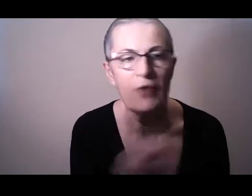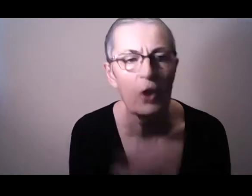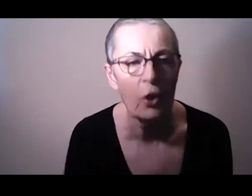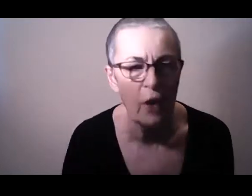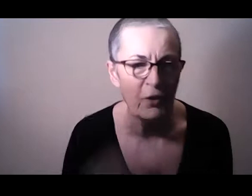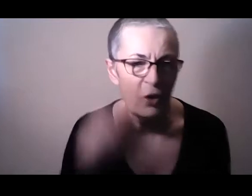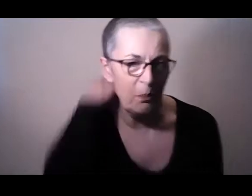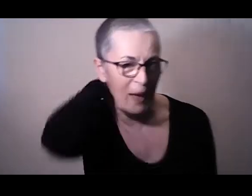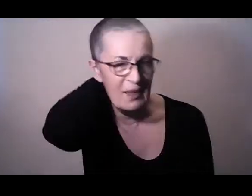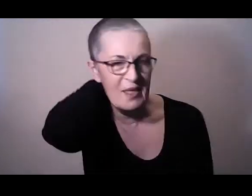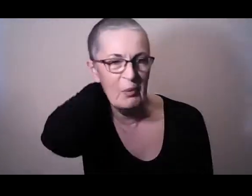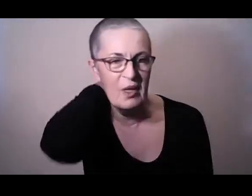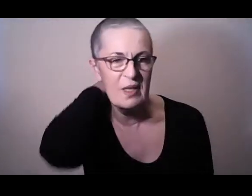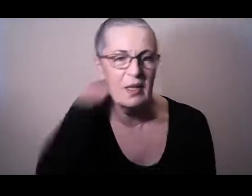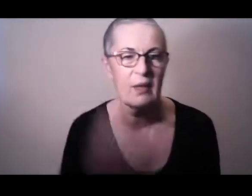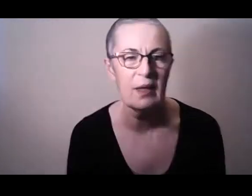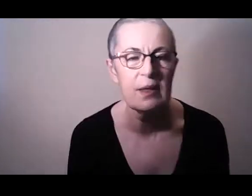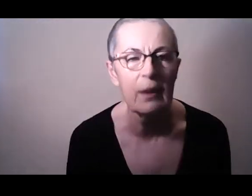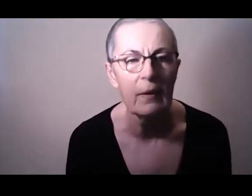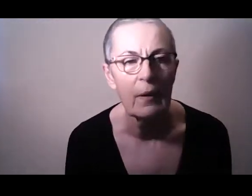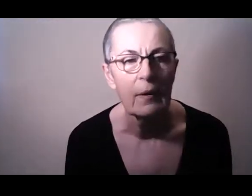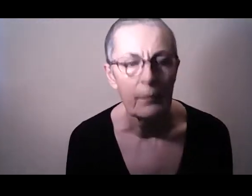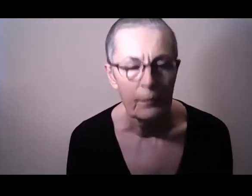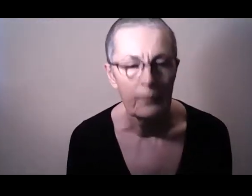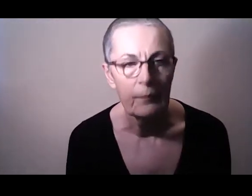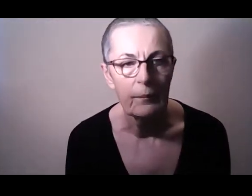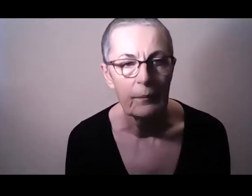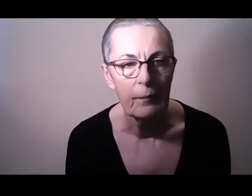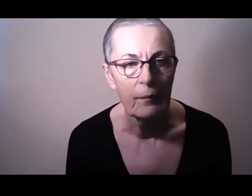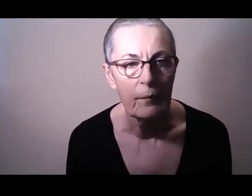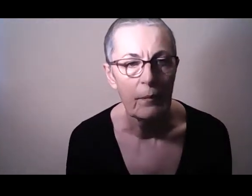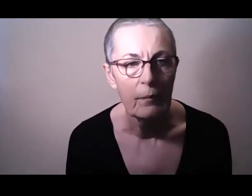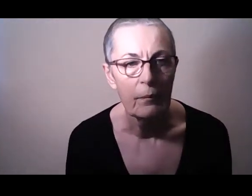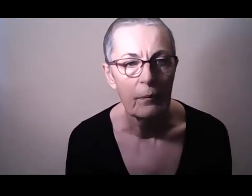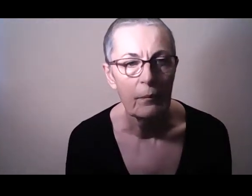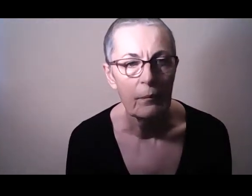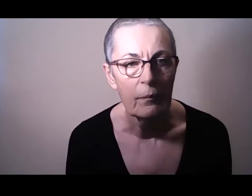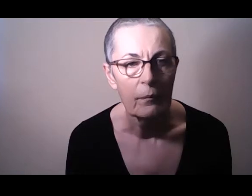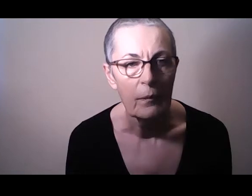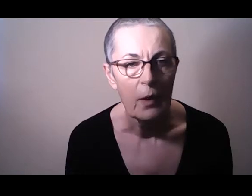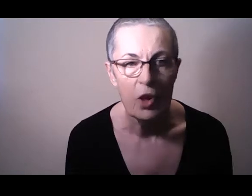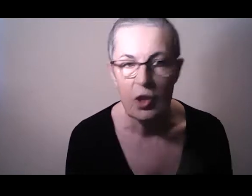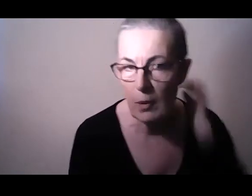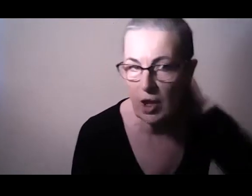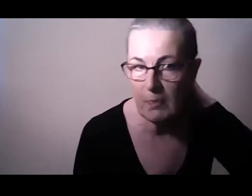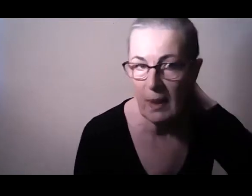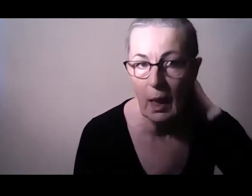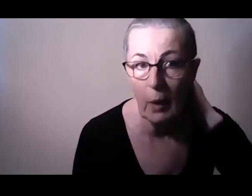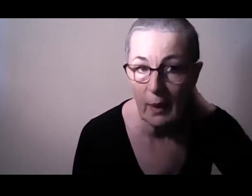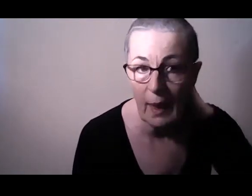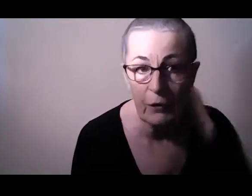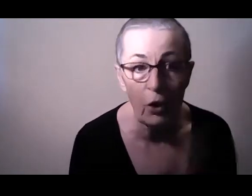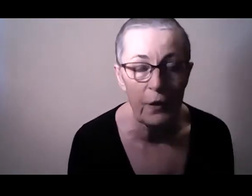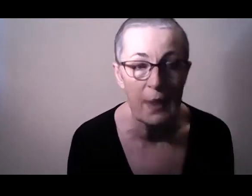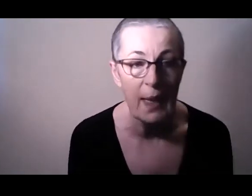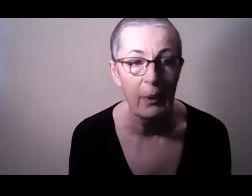You have to look back to see what it's done, I guess. Yeah, I don't know how to do that because once So it's should we just pick up where